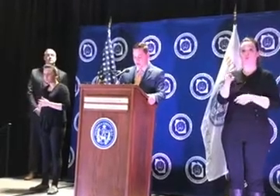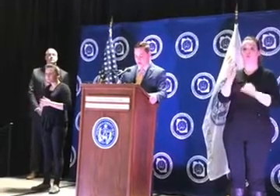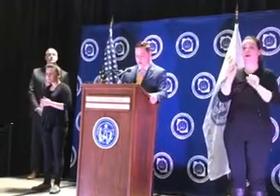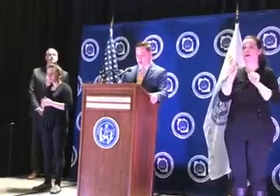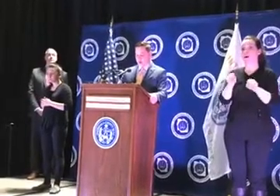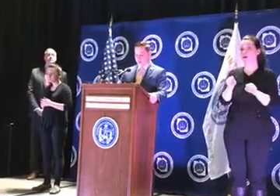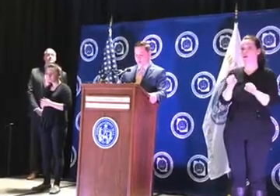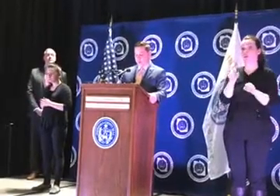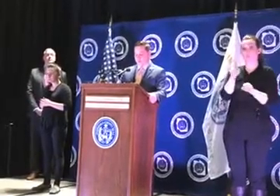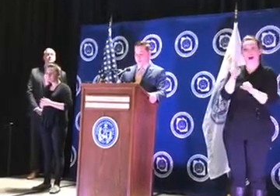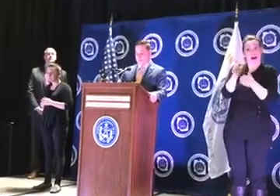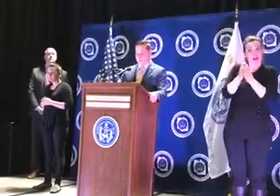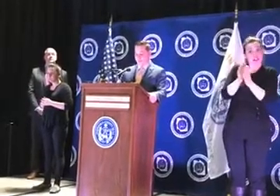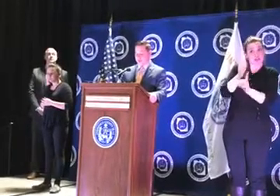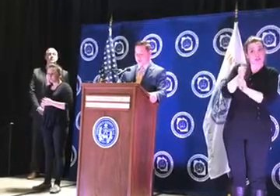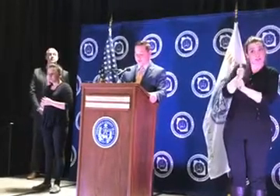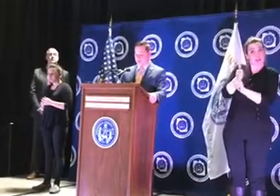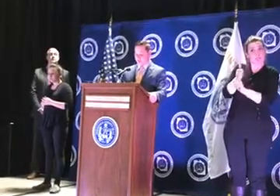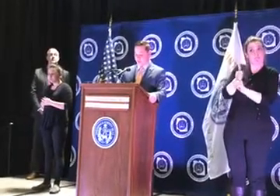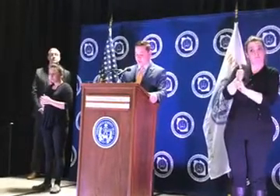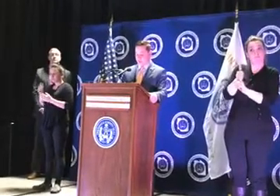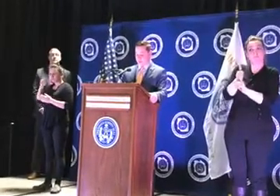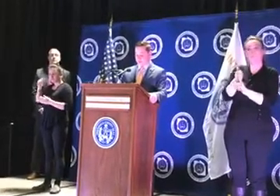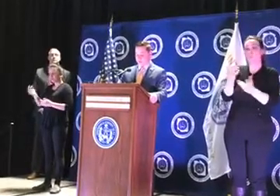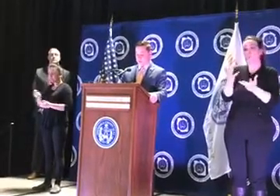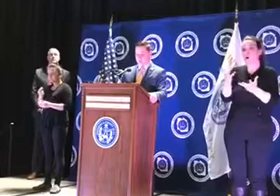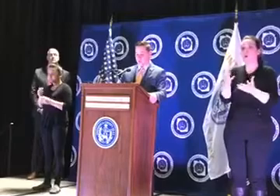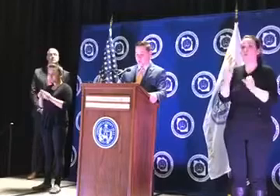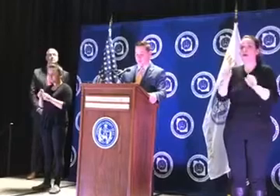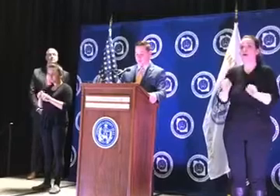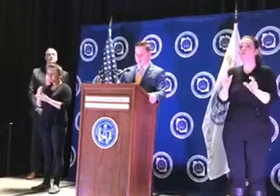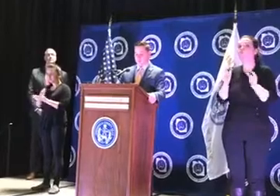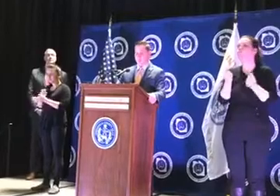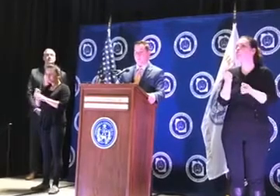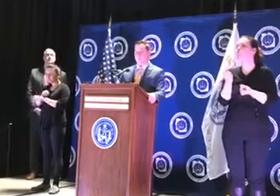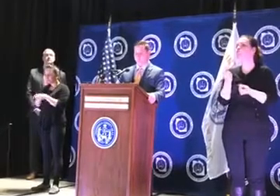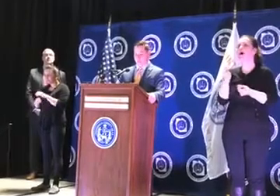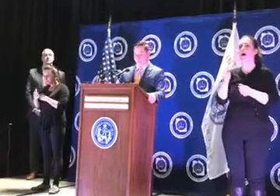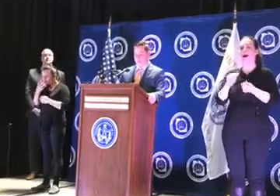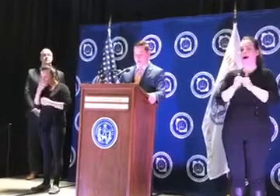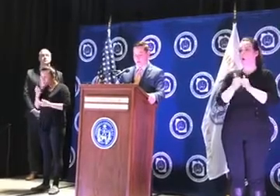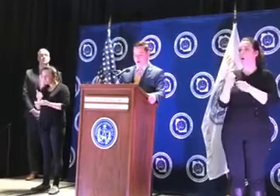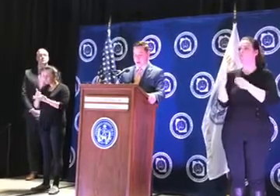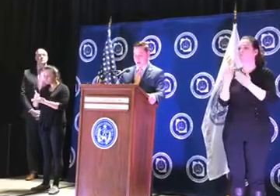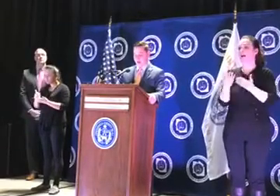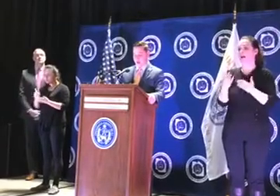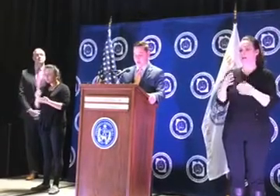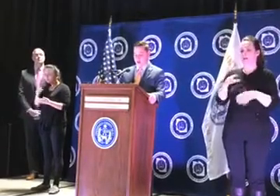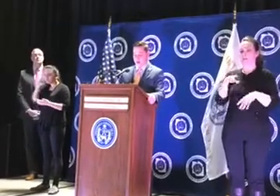you that all PPE donations be directed to the following website,